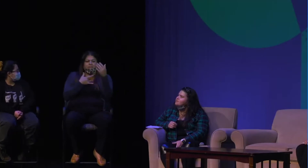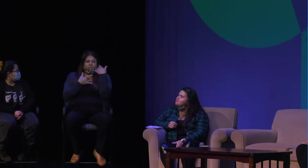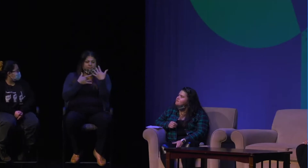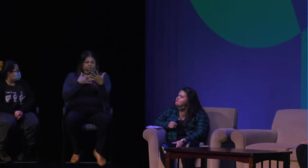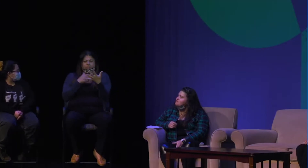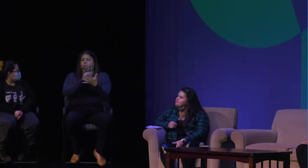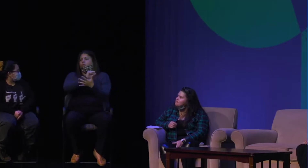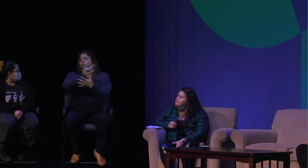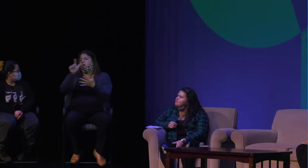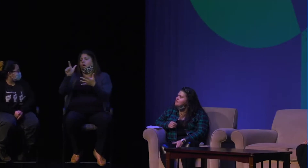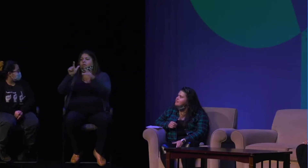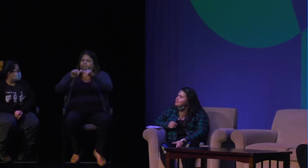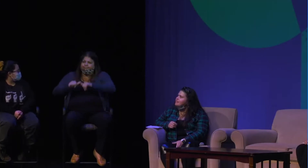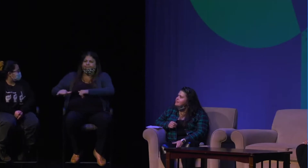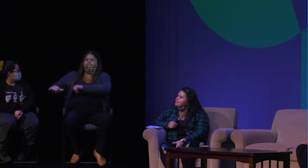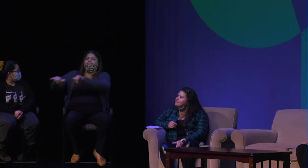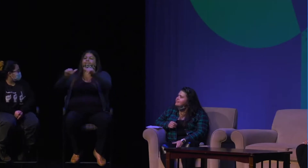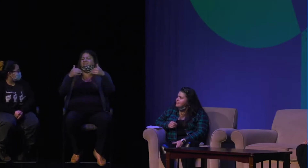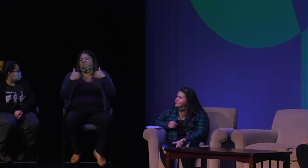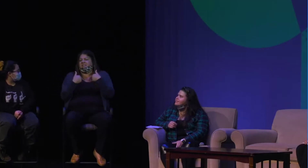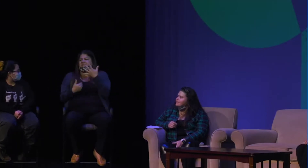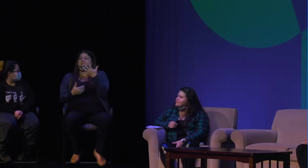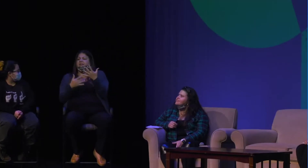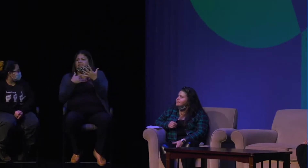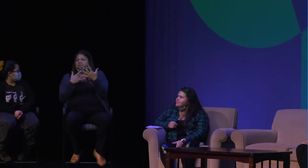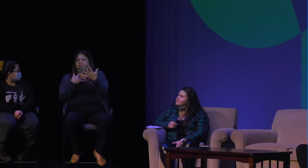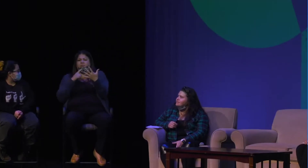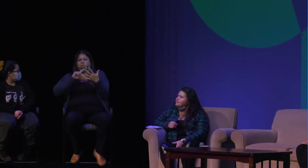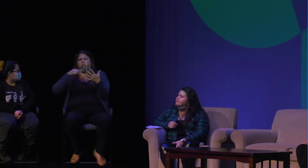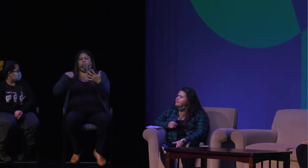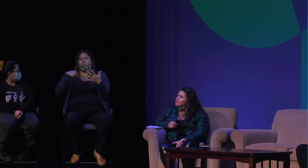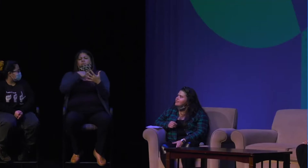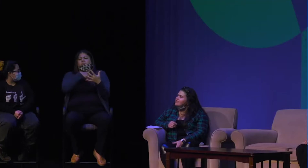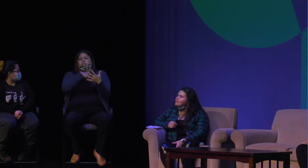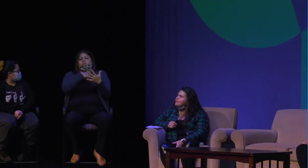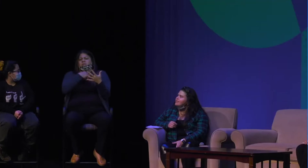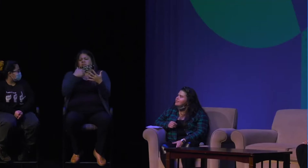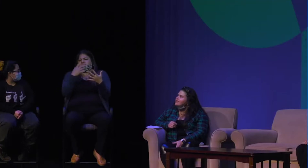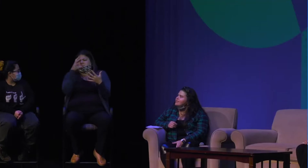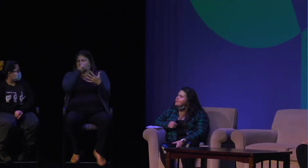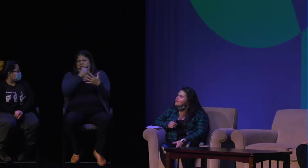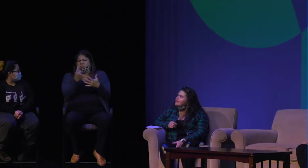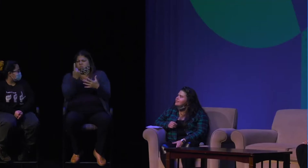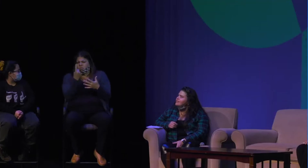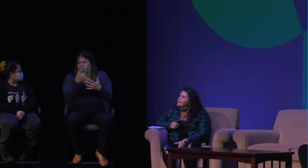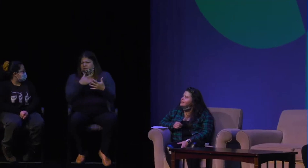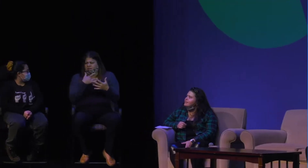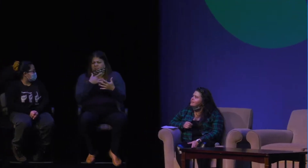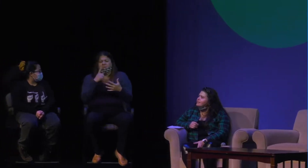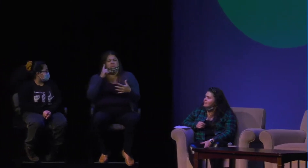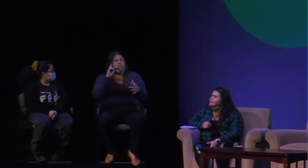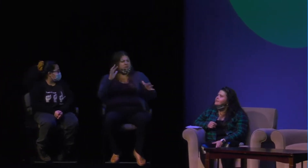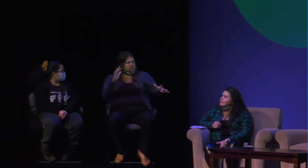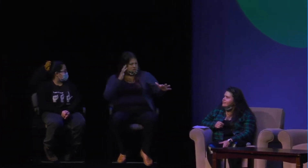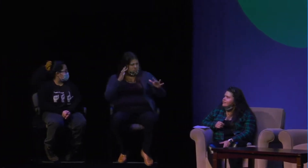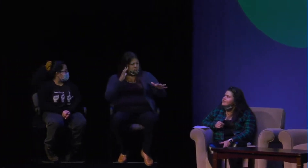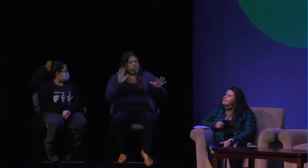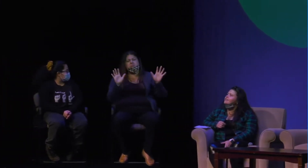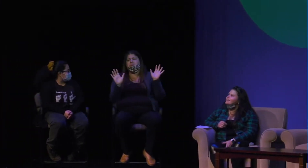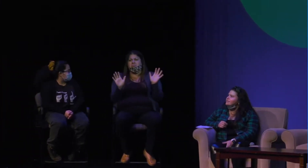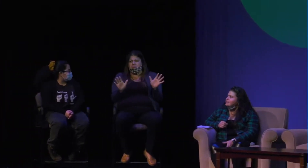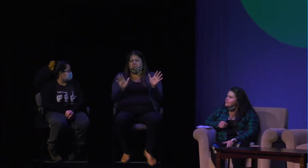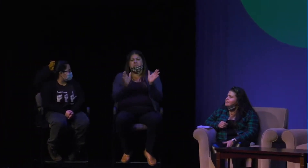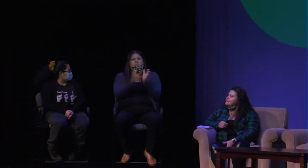Like Karina just mentioned, everyone has 5 senses, typically. We as deaf